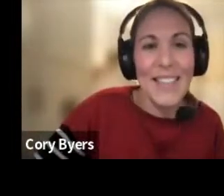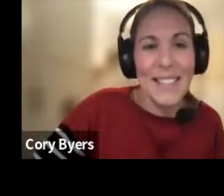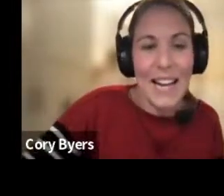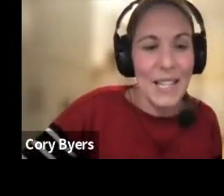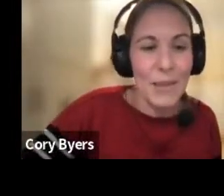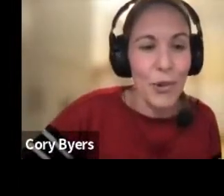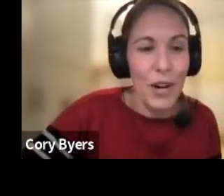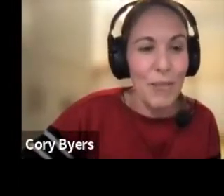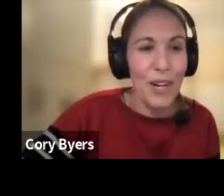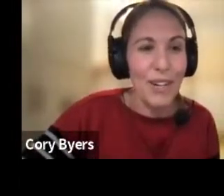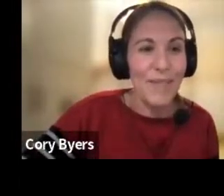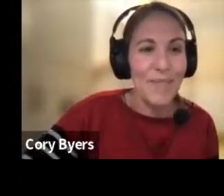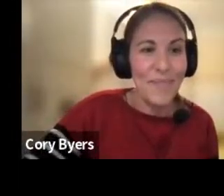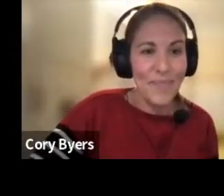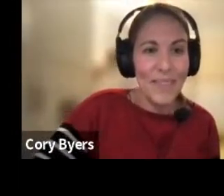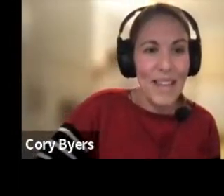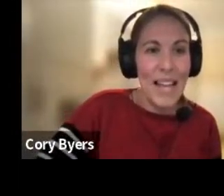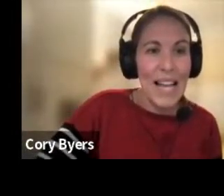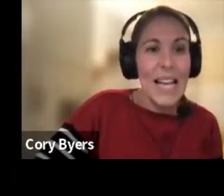seeing the signs more and more.